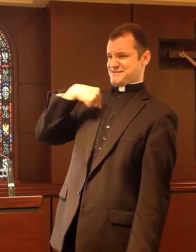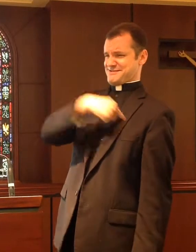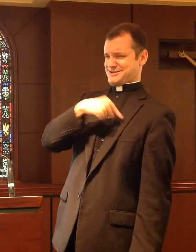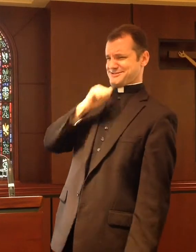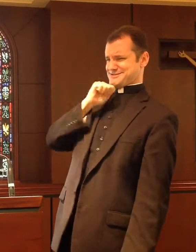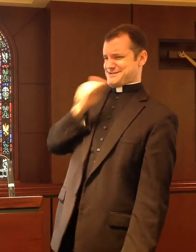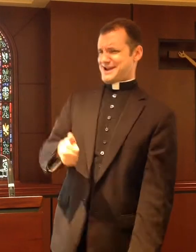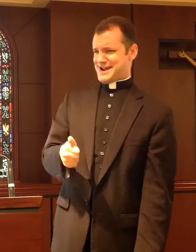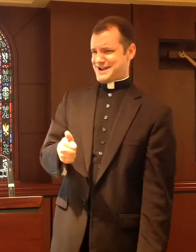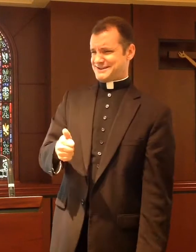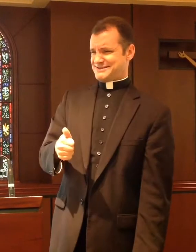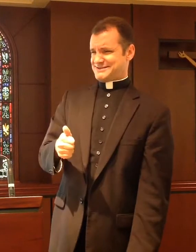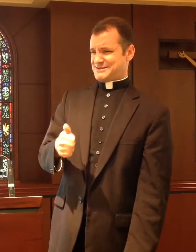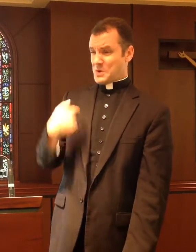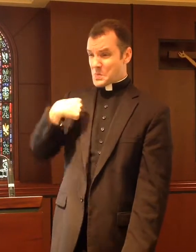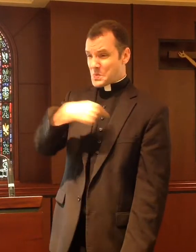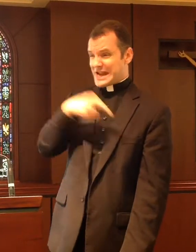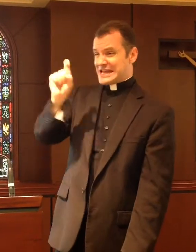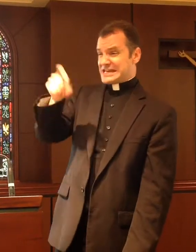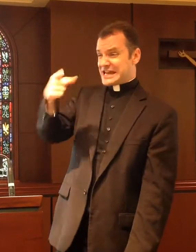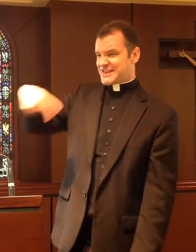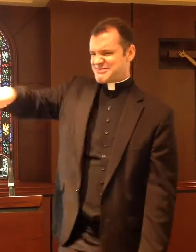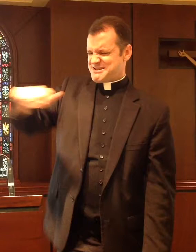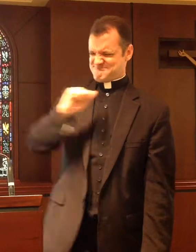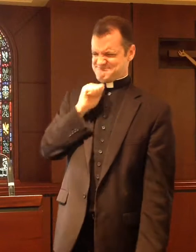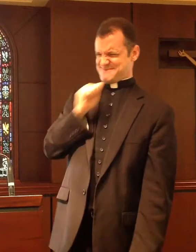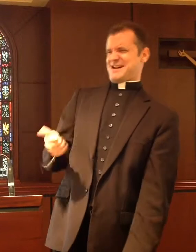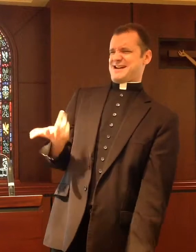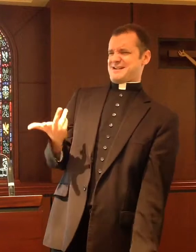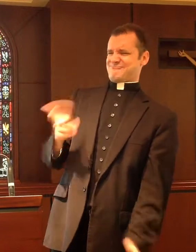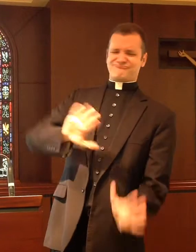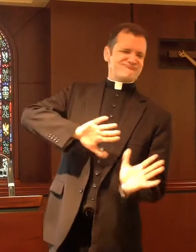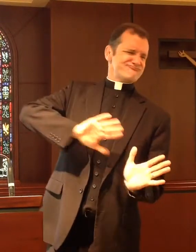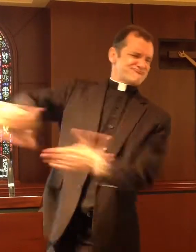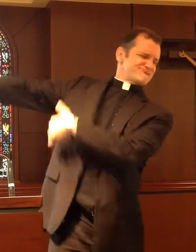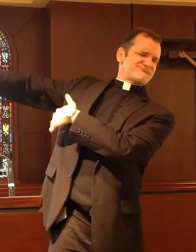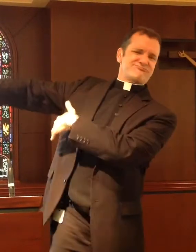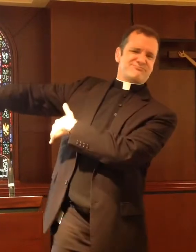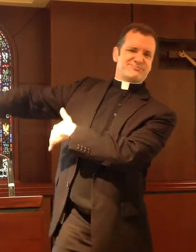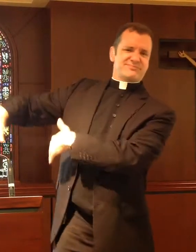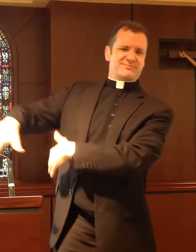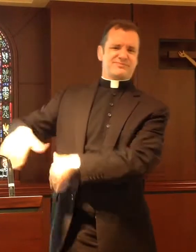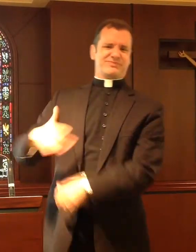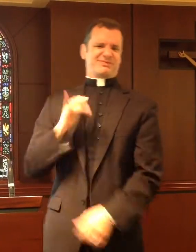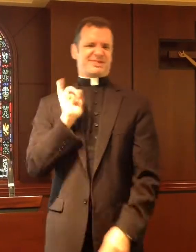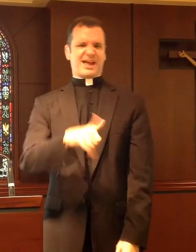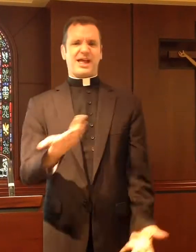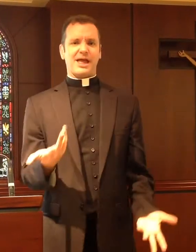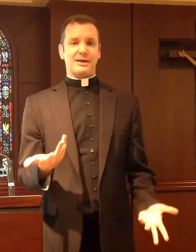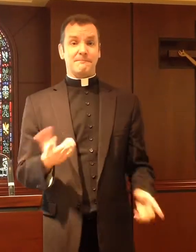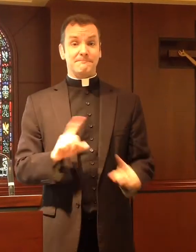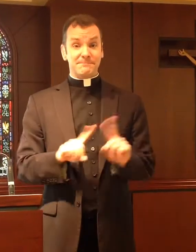Sometimes we might say, these other people, they don't understand me, and I don't need them, and push them off to the side.